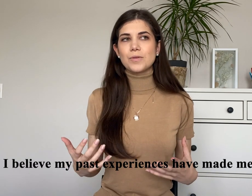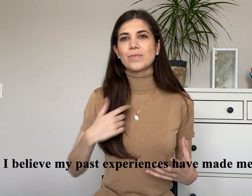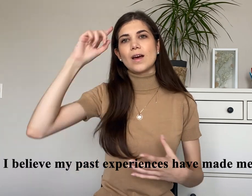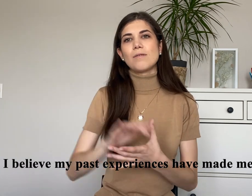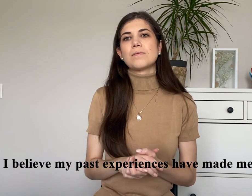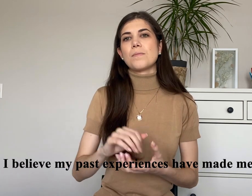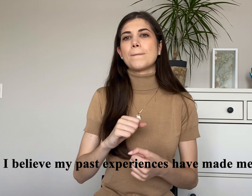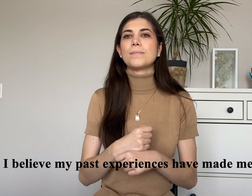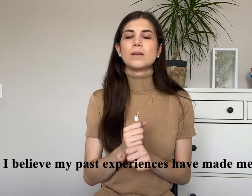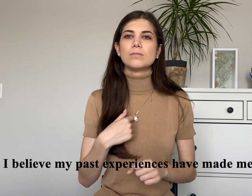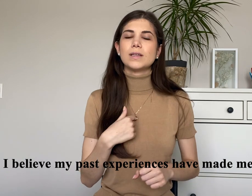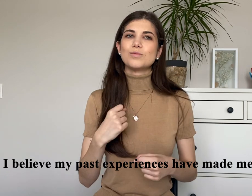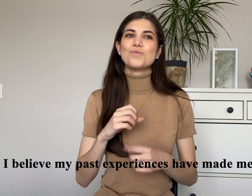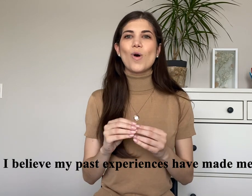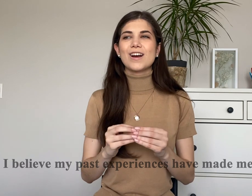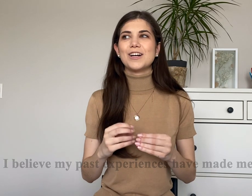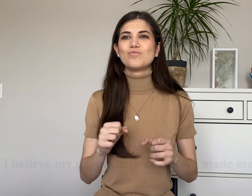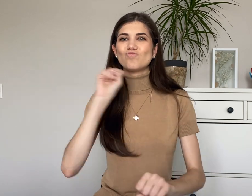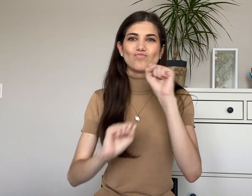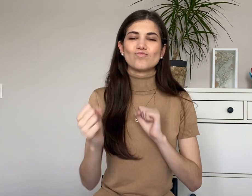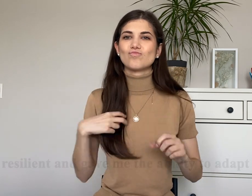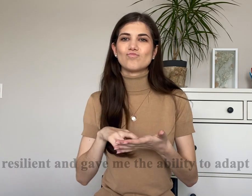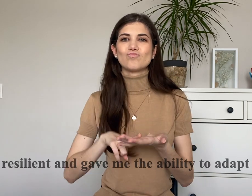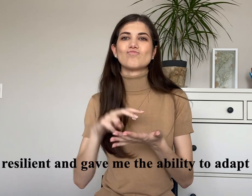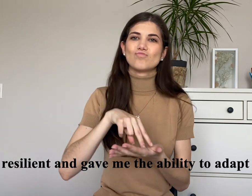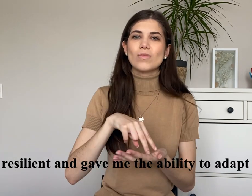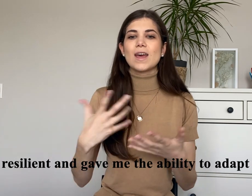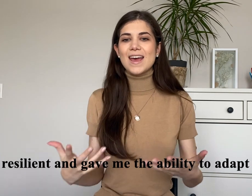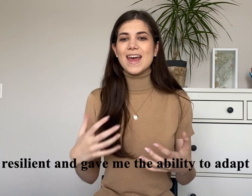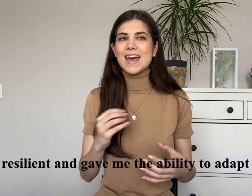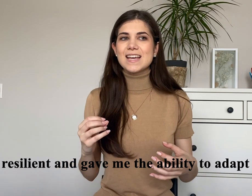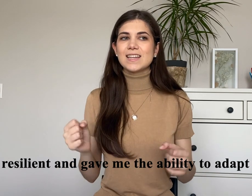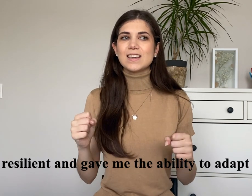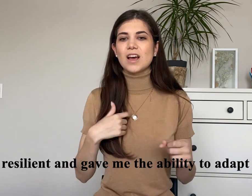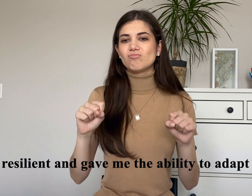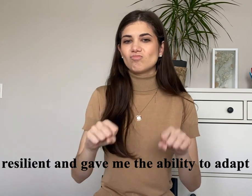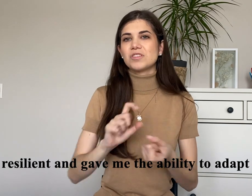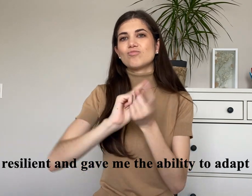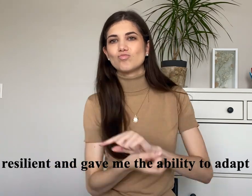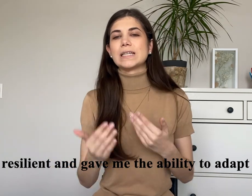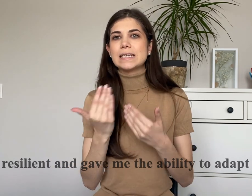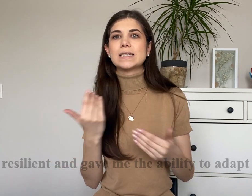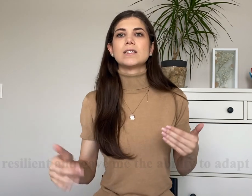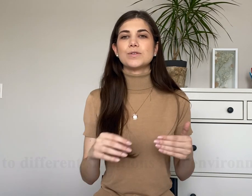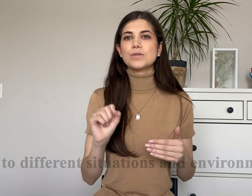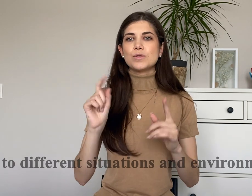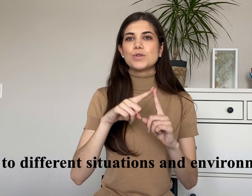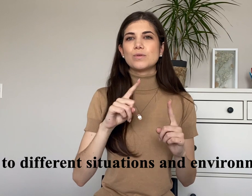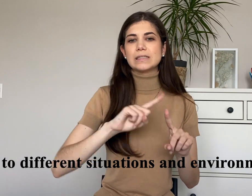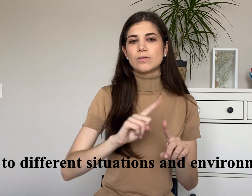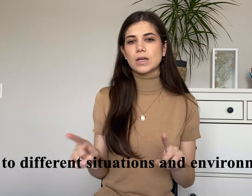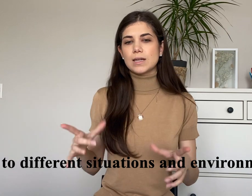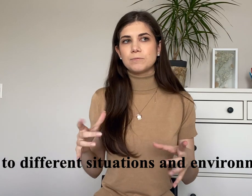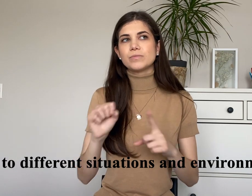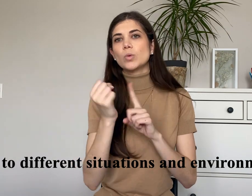past experiences have made me more resilient and gave me the ability to adapt easily to different situations and environments.